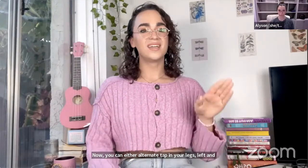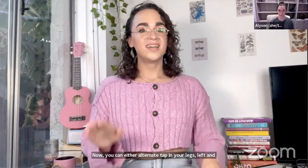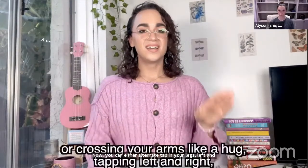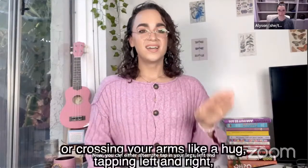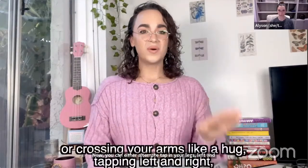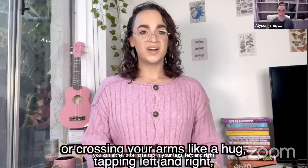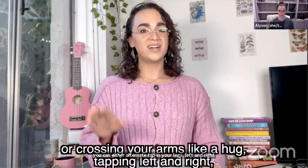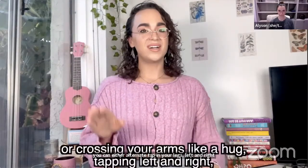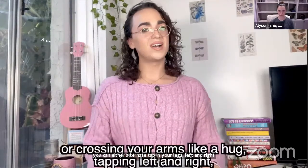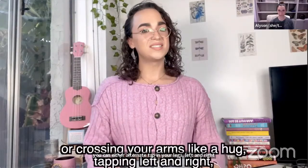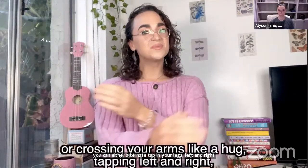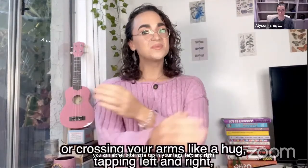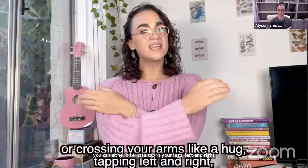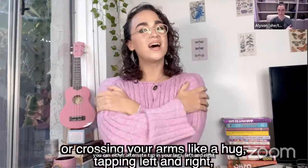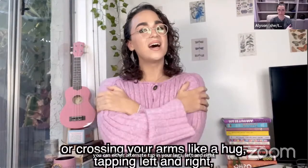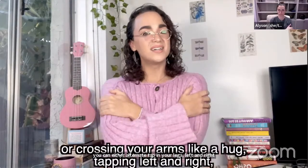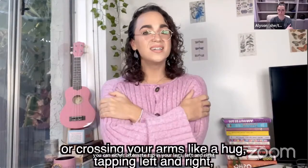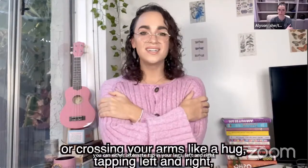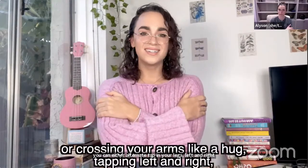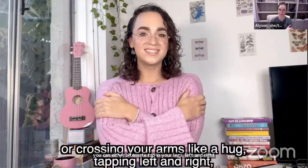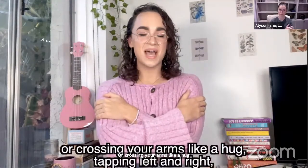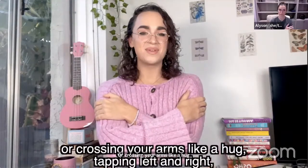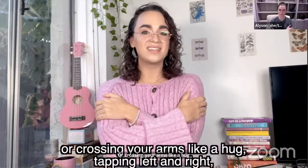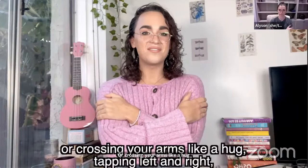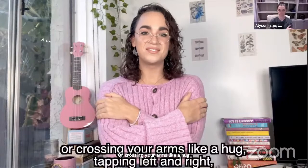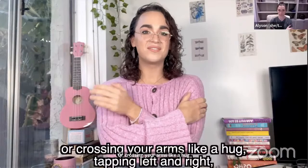or crossing your arms like a hug,